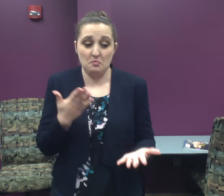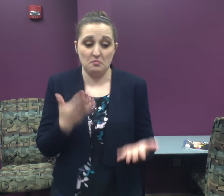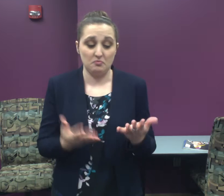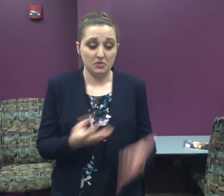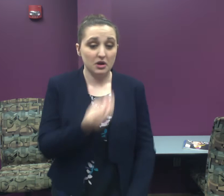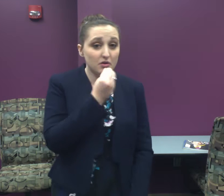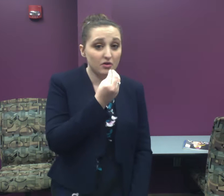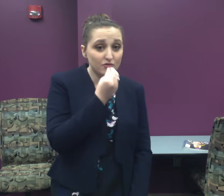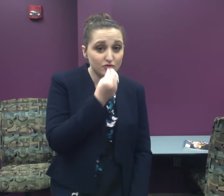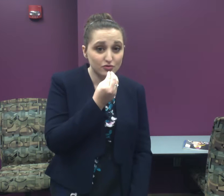shortages were massive. Yeah.